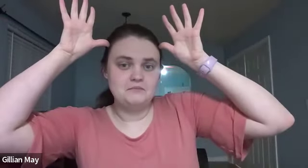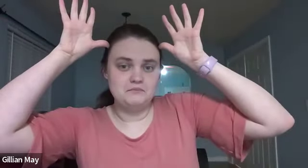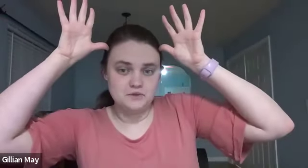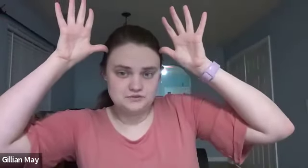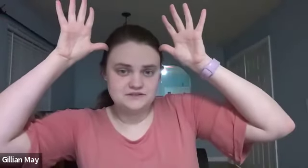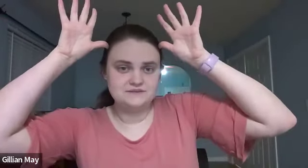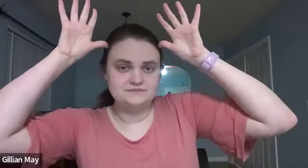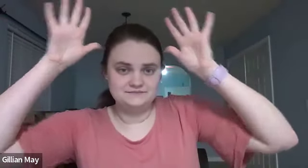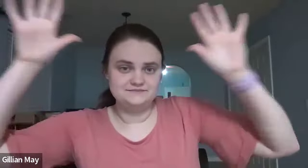moose.